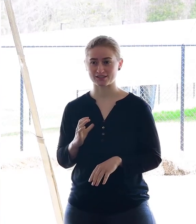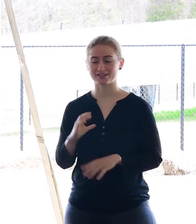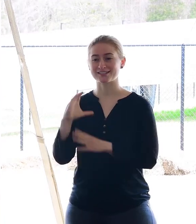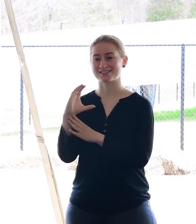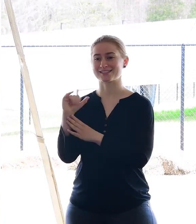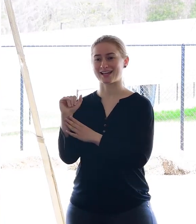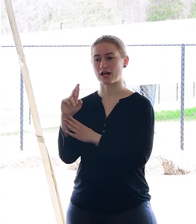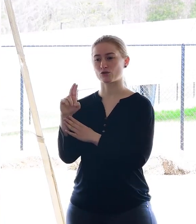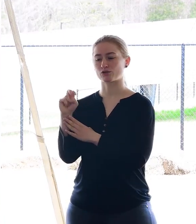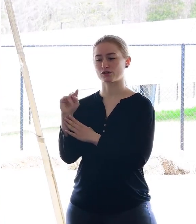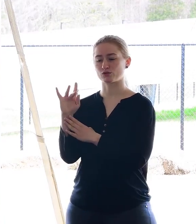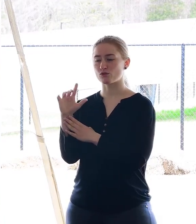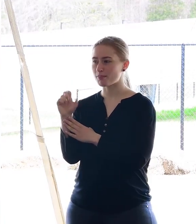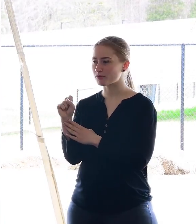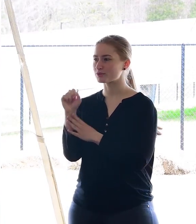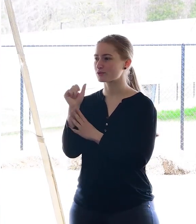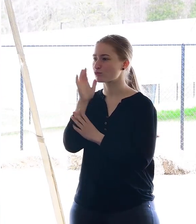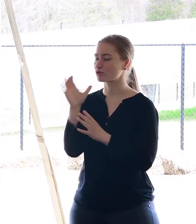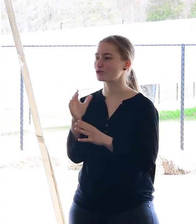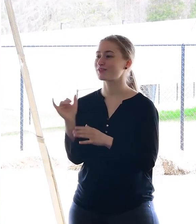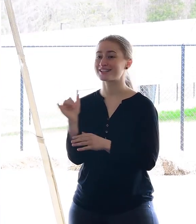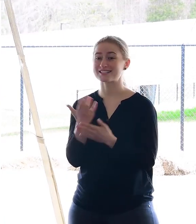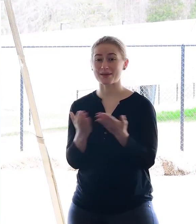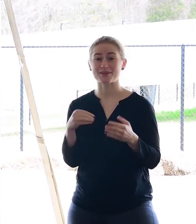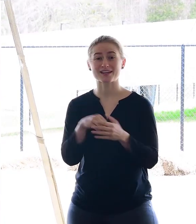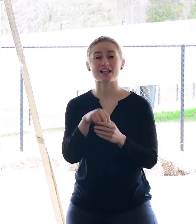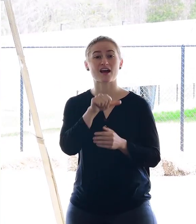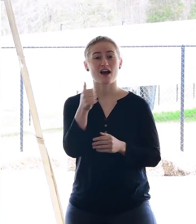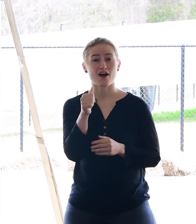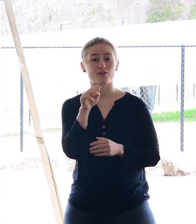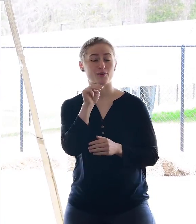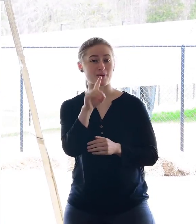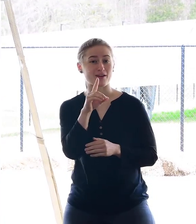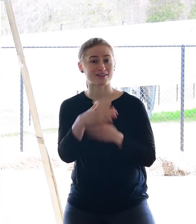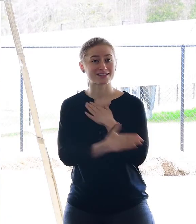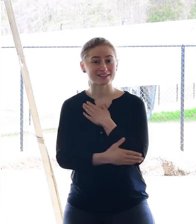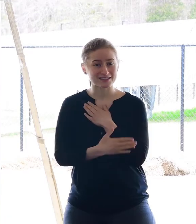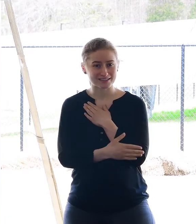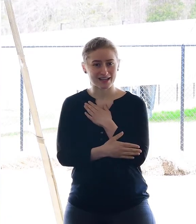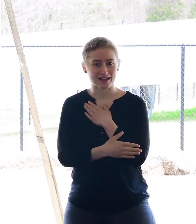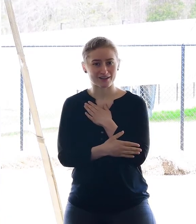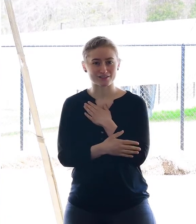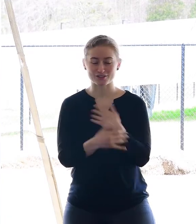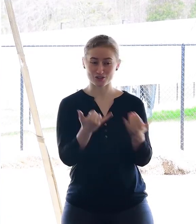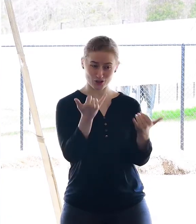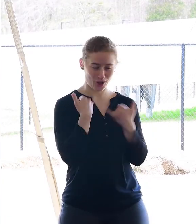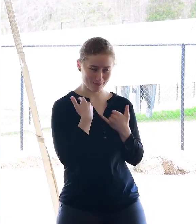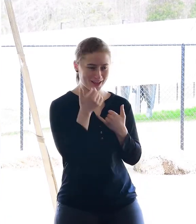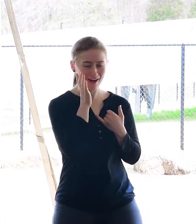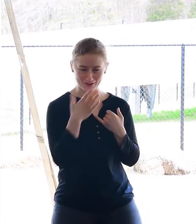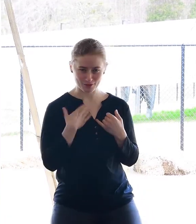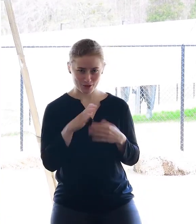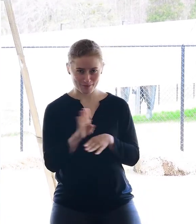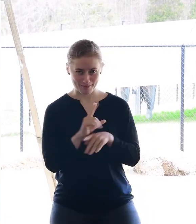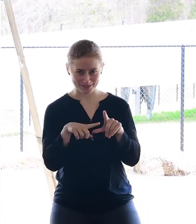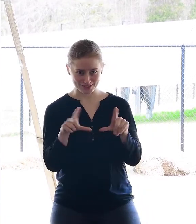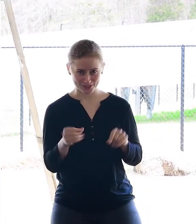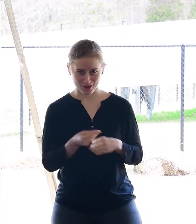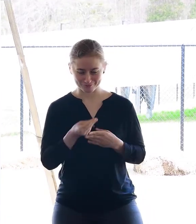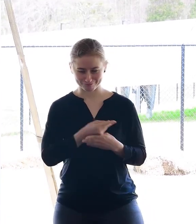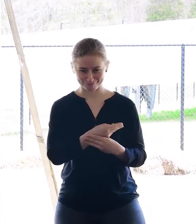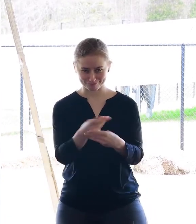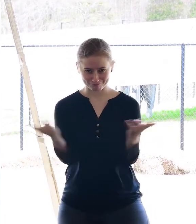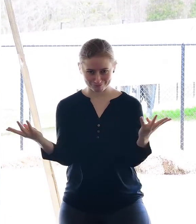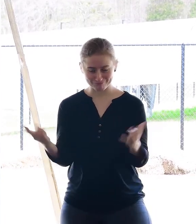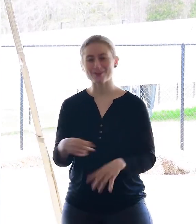CI Renewables can do the same thing at other Maryland counties. Call me up, I'll give you a card. As well